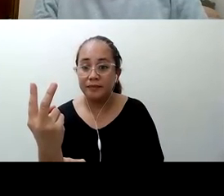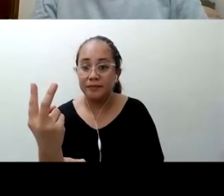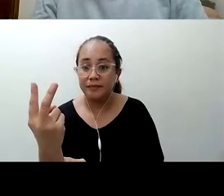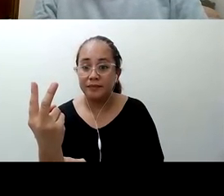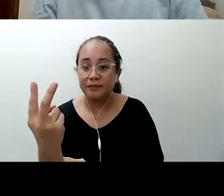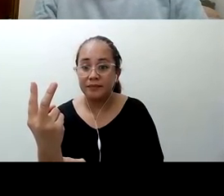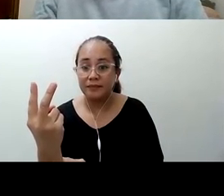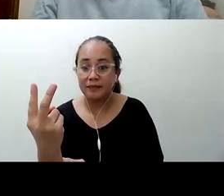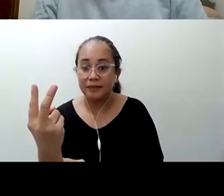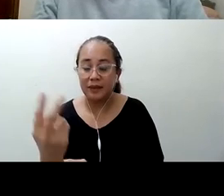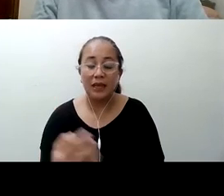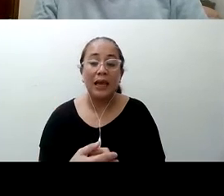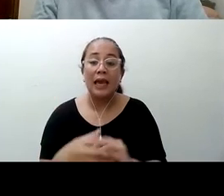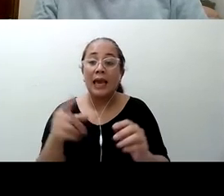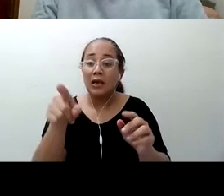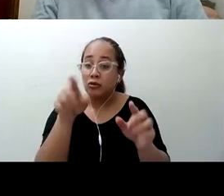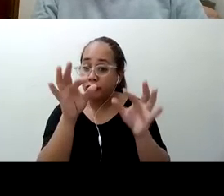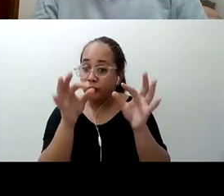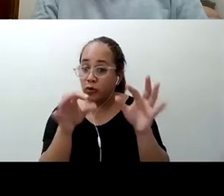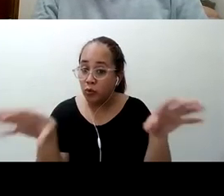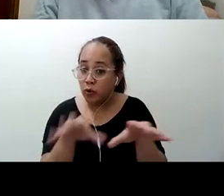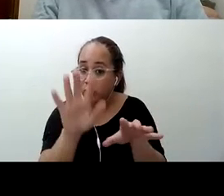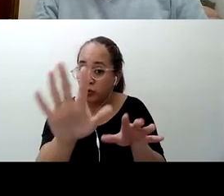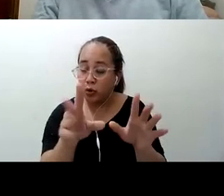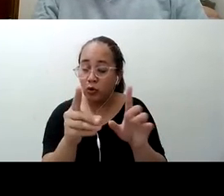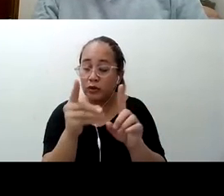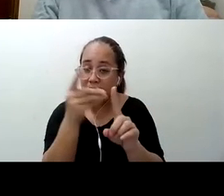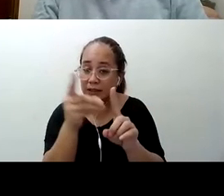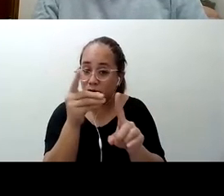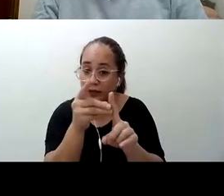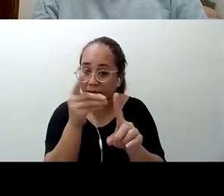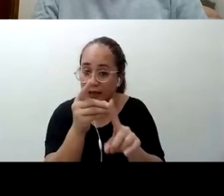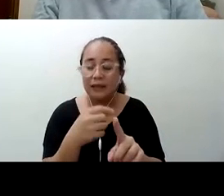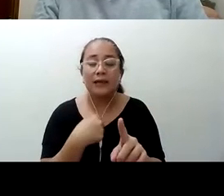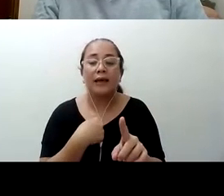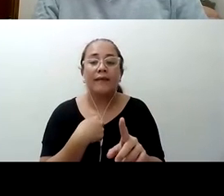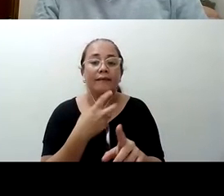Now, when you do your dictionary and you go between